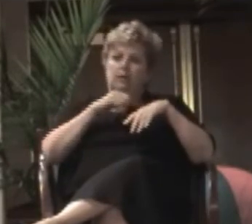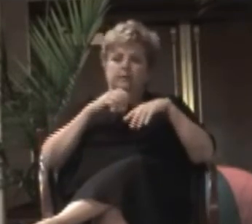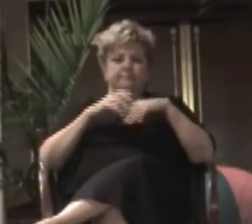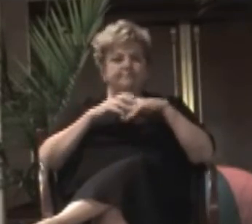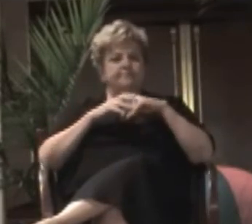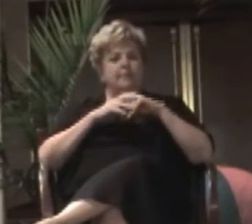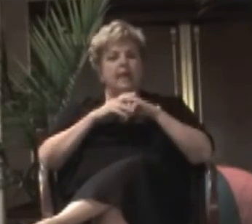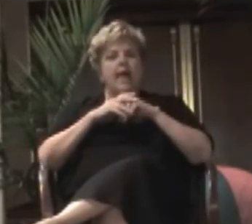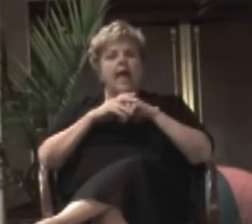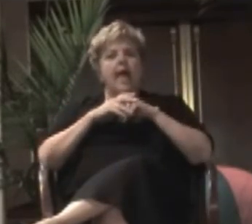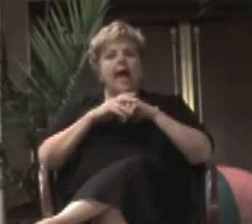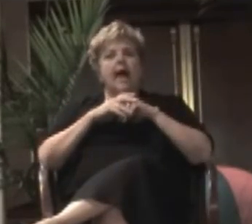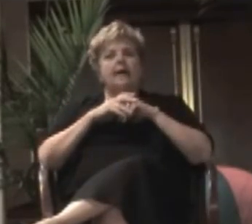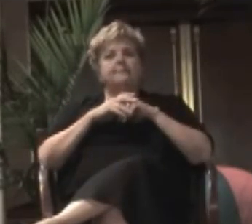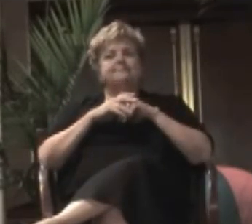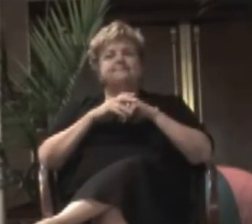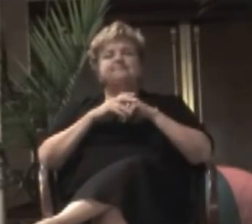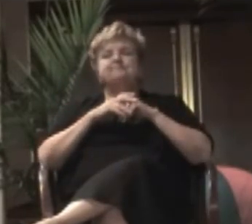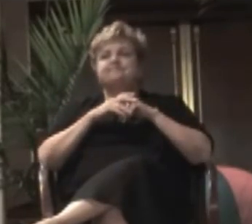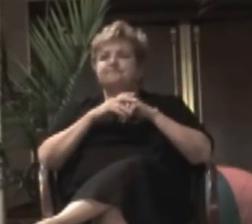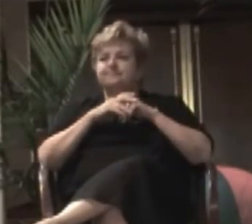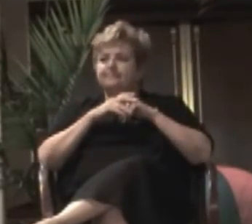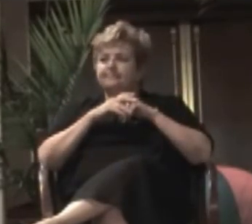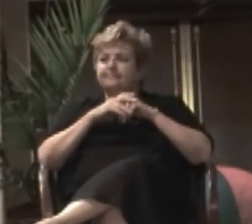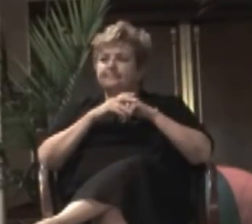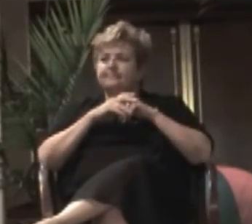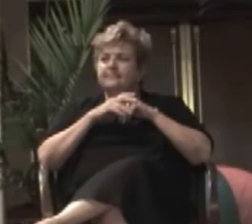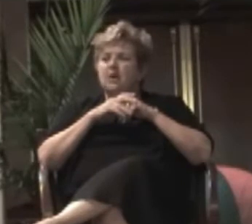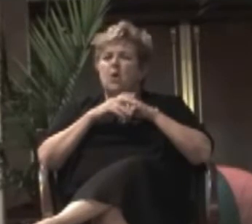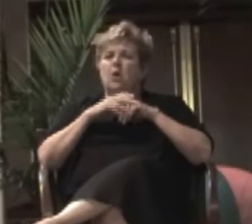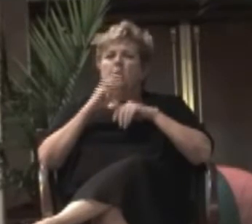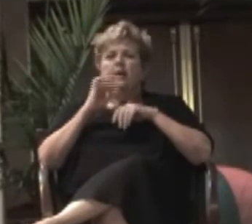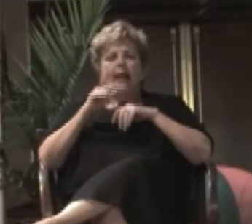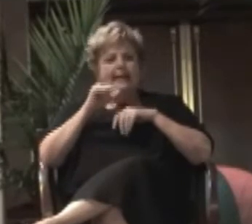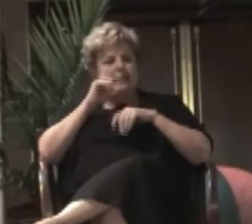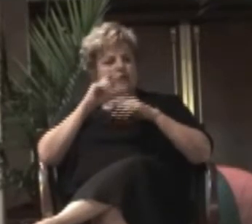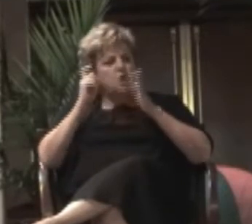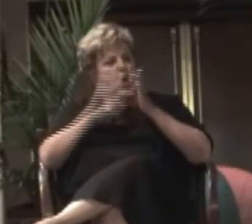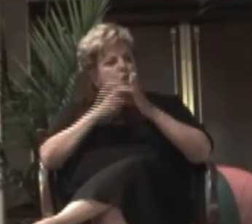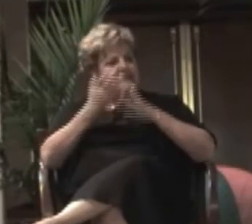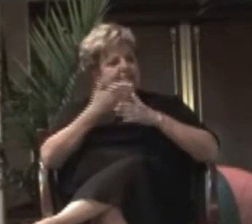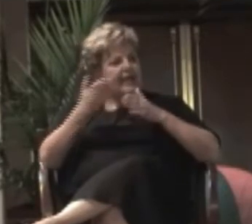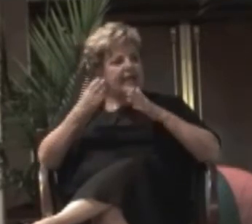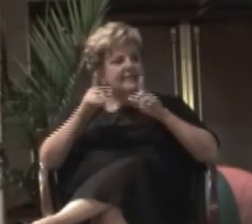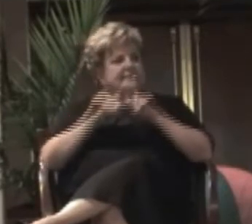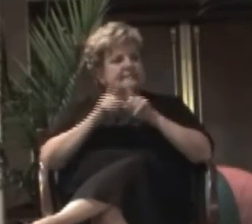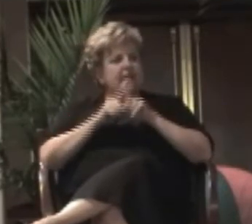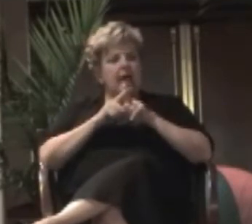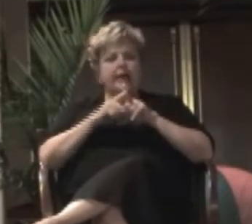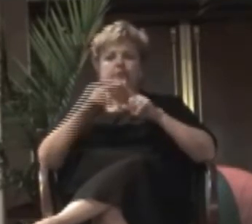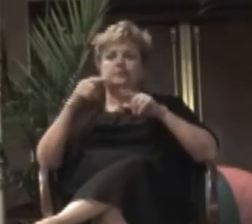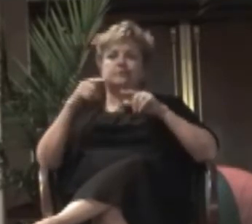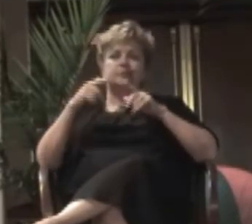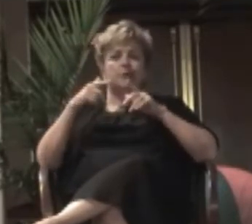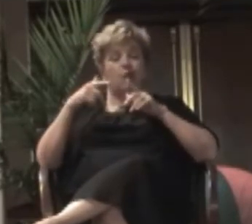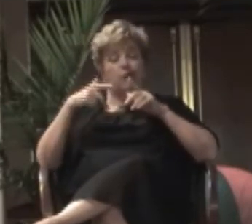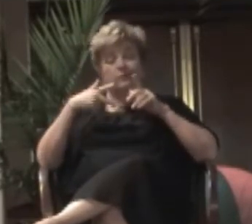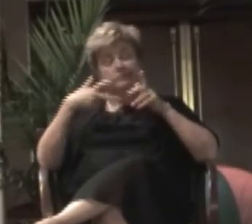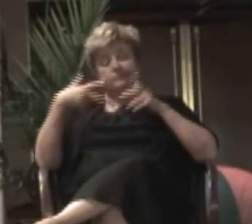it, and I wasn't noticing minor little things like crossing lines and stuff like that. But I crossed that line.